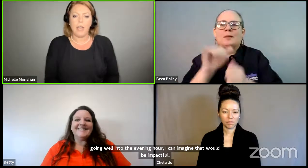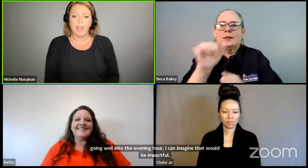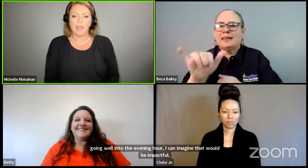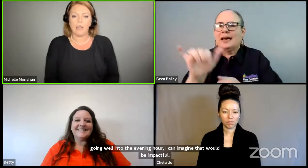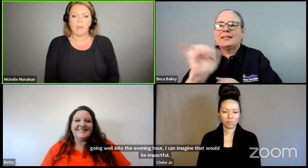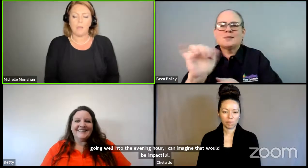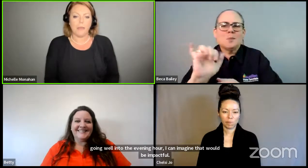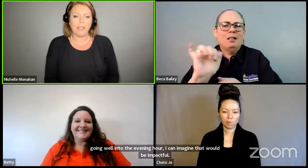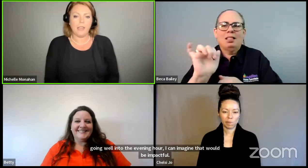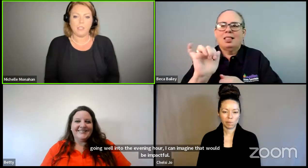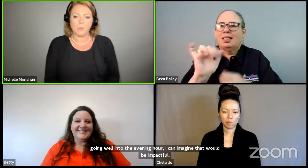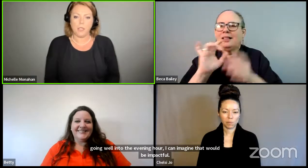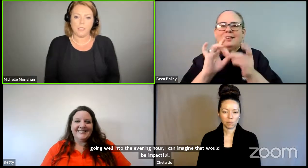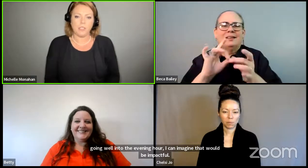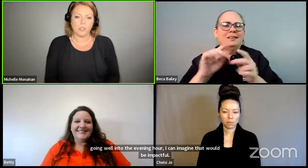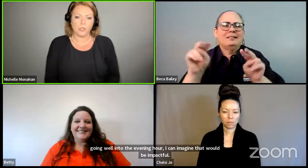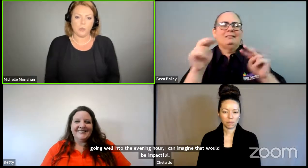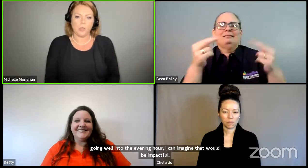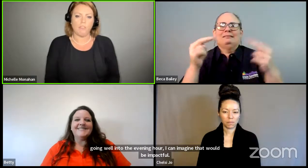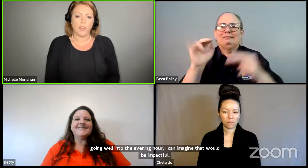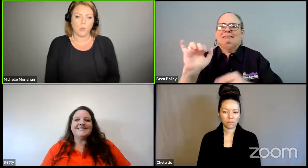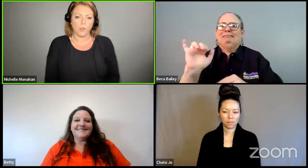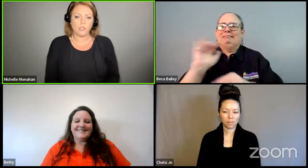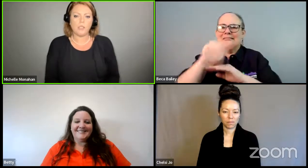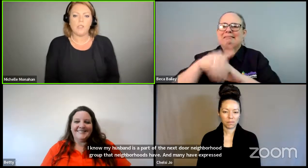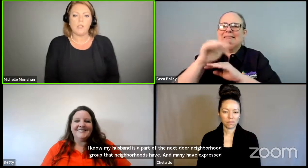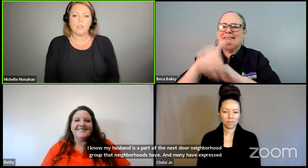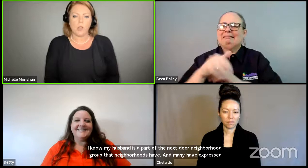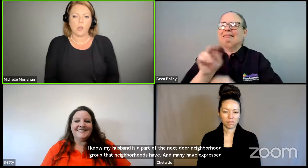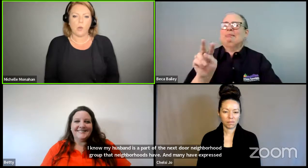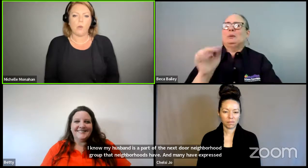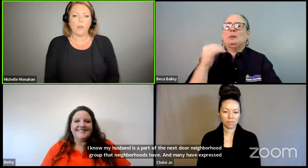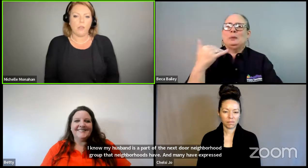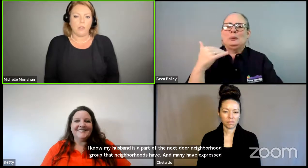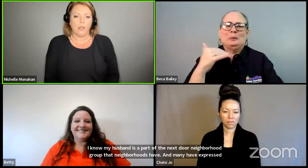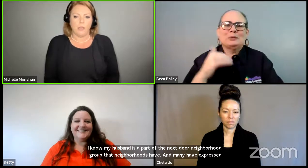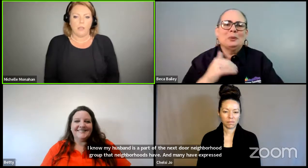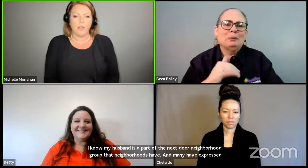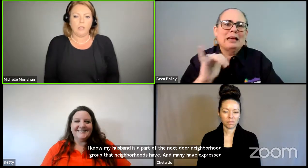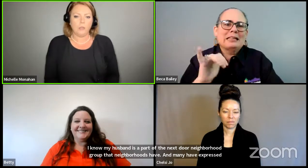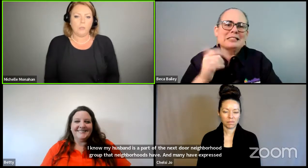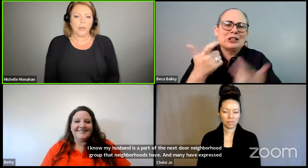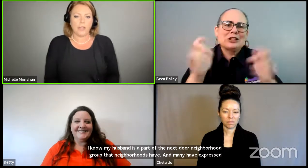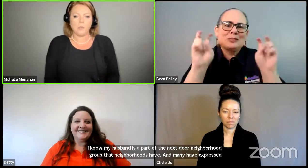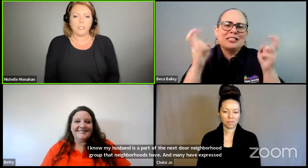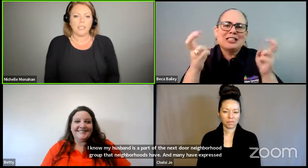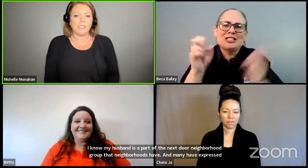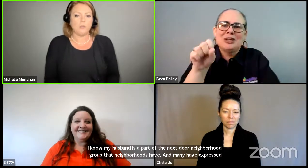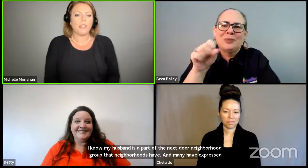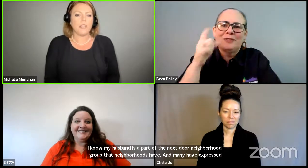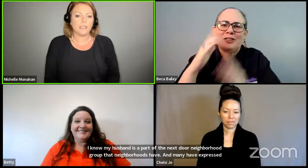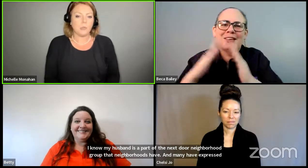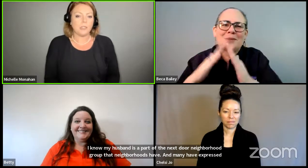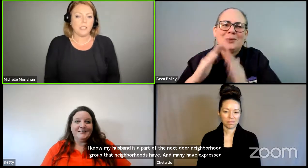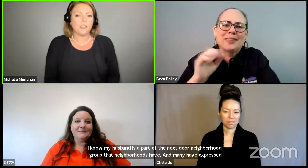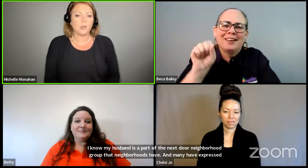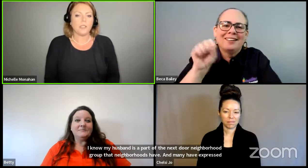have, and many have expressed concerns with fireworks. So my husband and I didn't